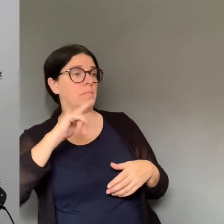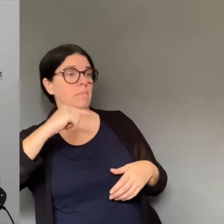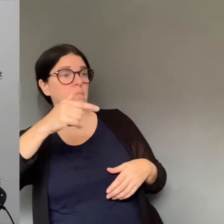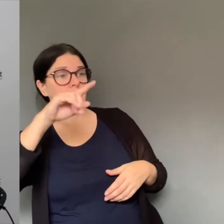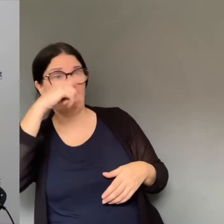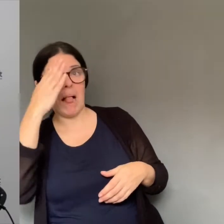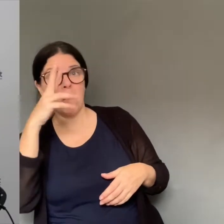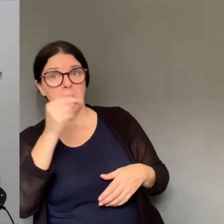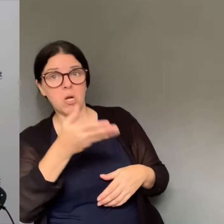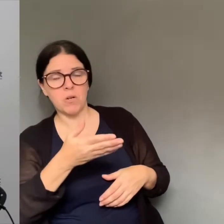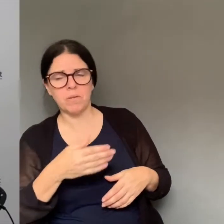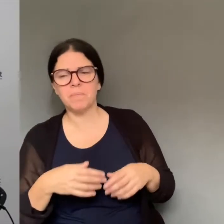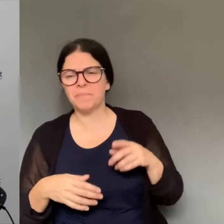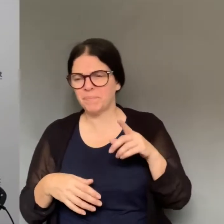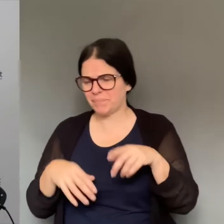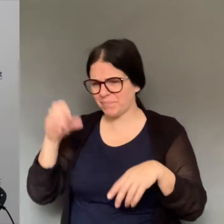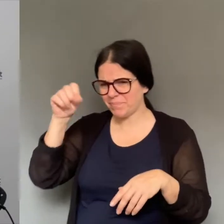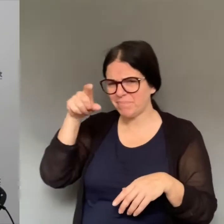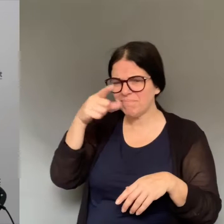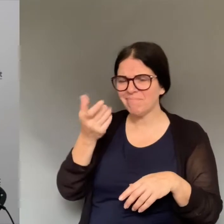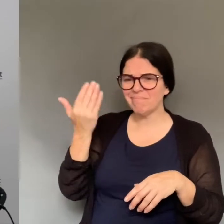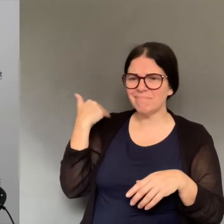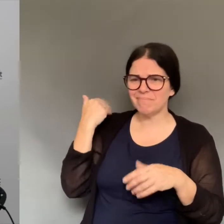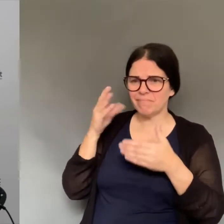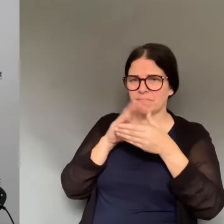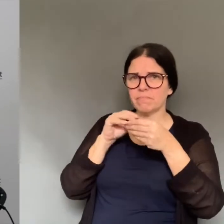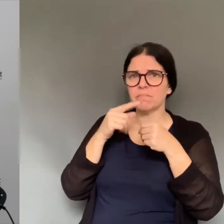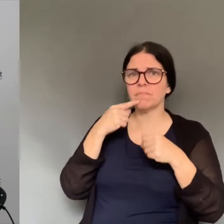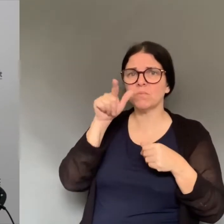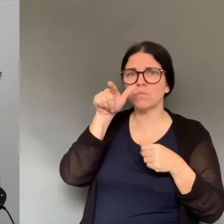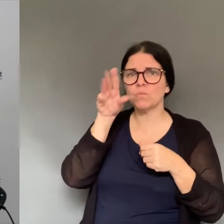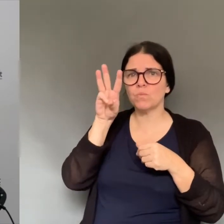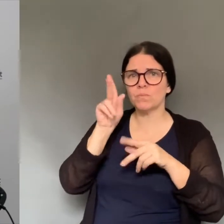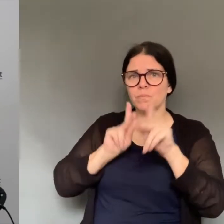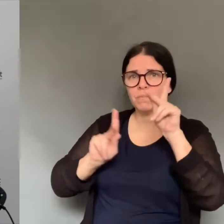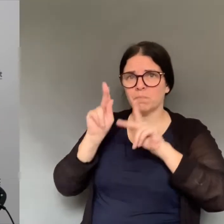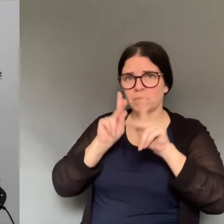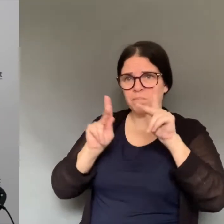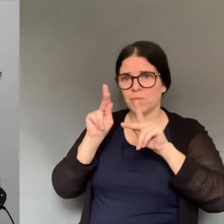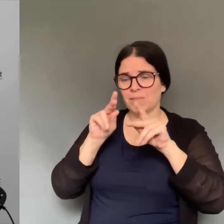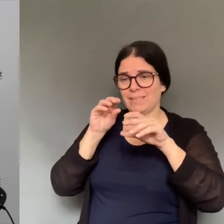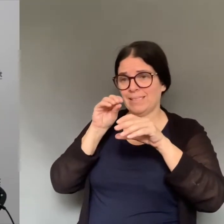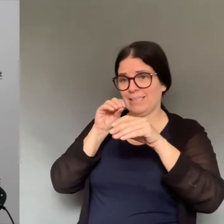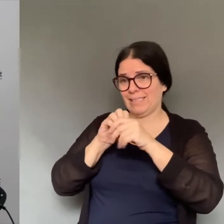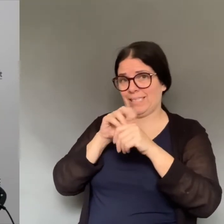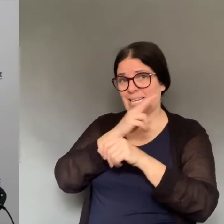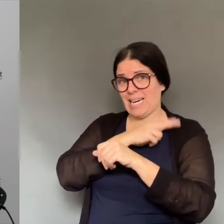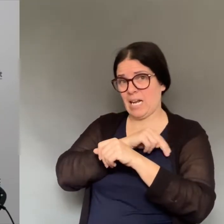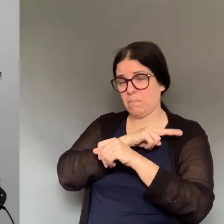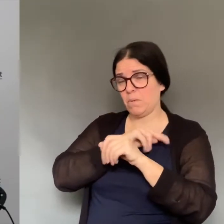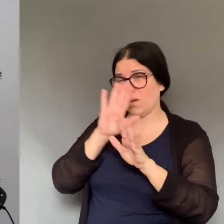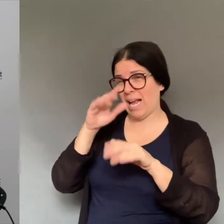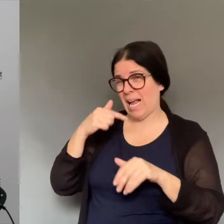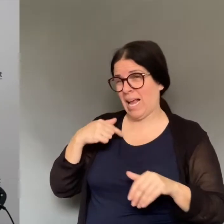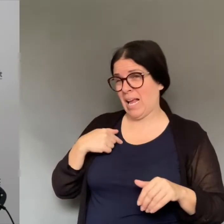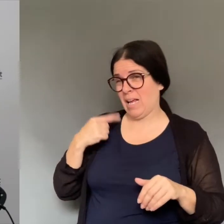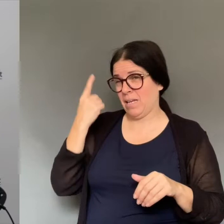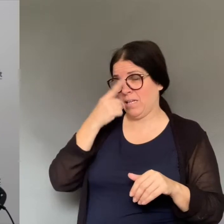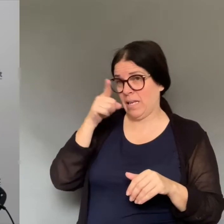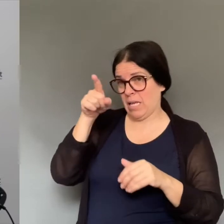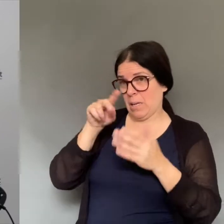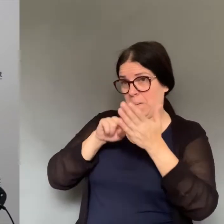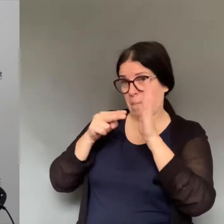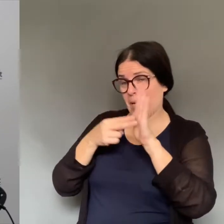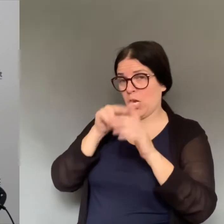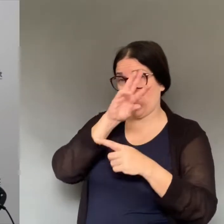Just to clarify some numbers, when you talk about 26 people in hospital, I'm assuming that means the Windsor Regional Hospital